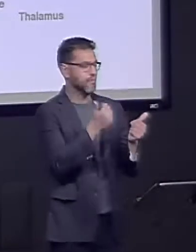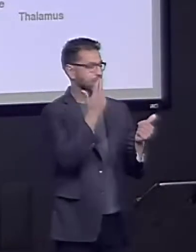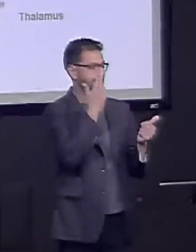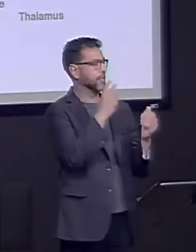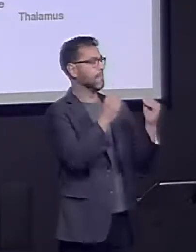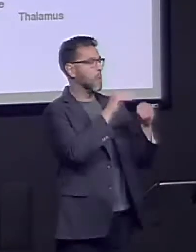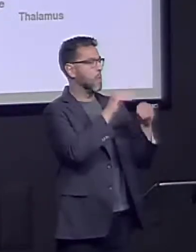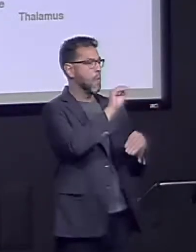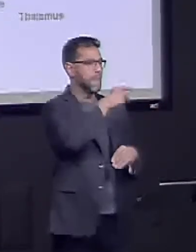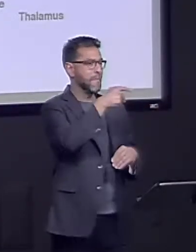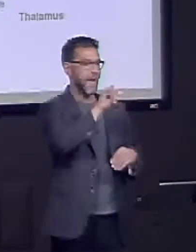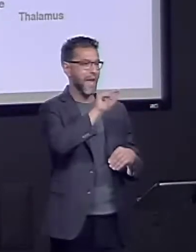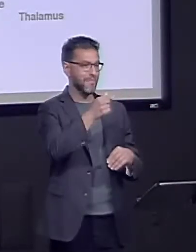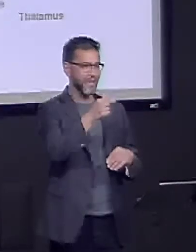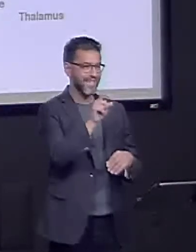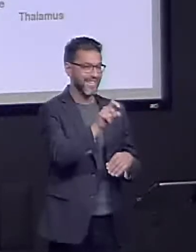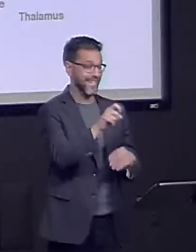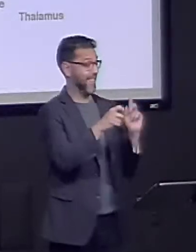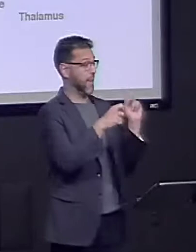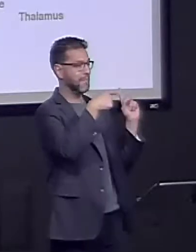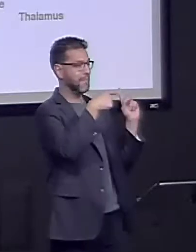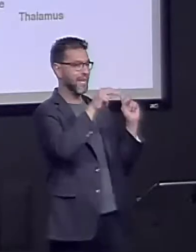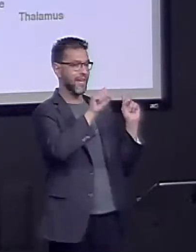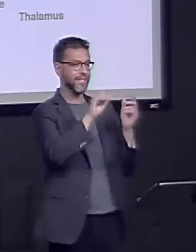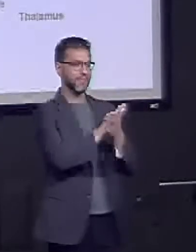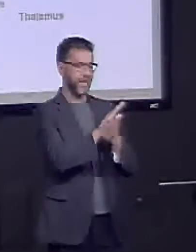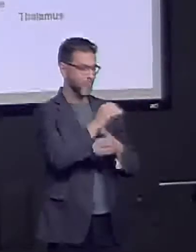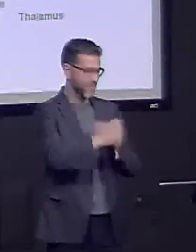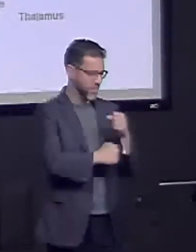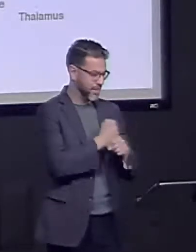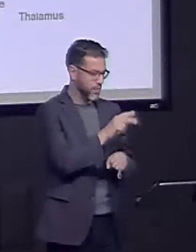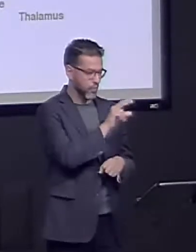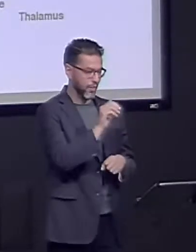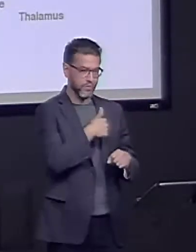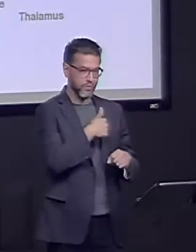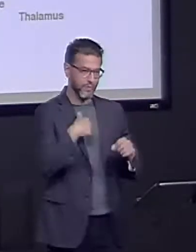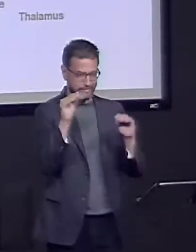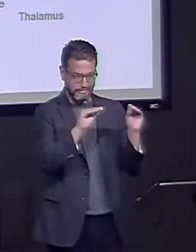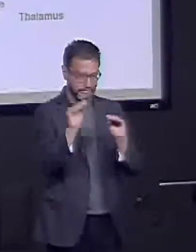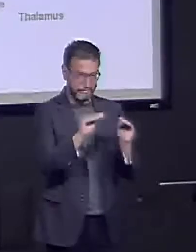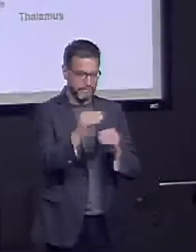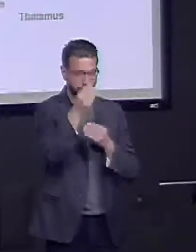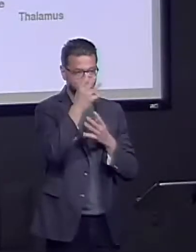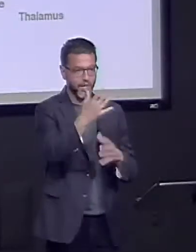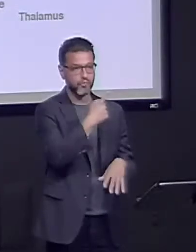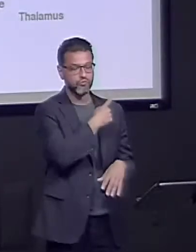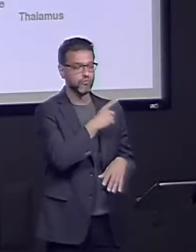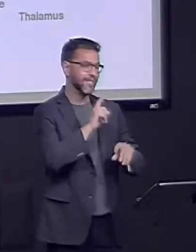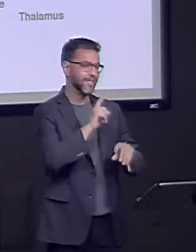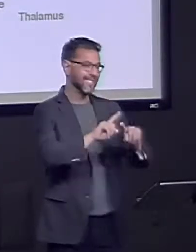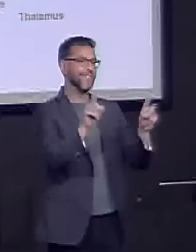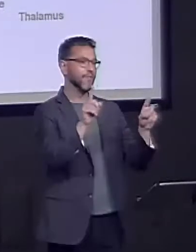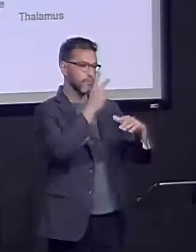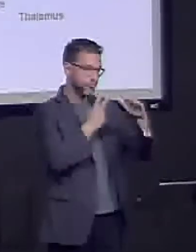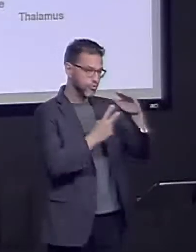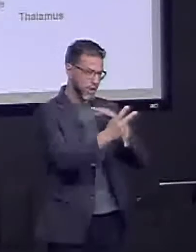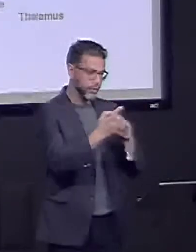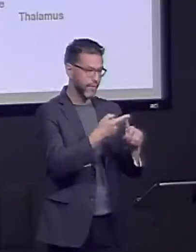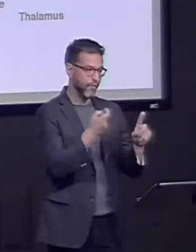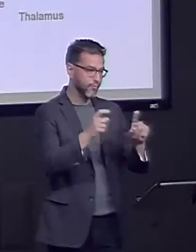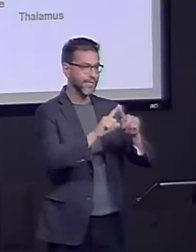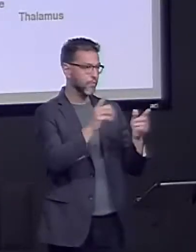regions. This was then a PNAS paper that we had in the year 2000 where we put this all together. And different projections from the